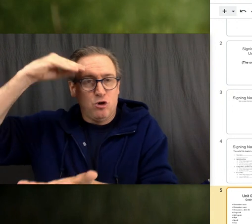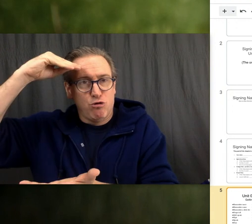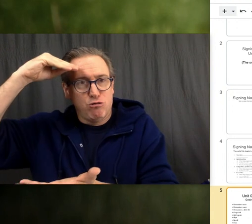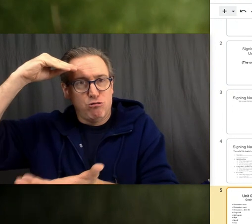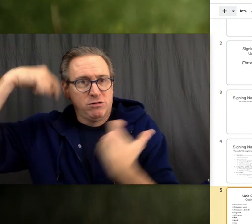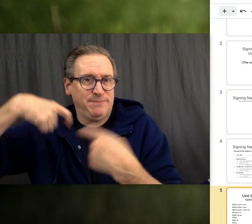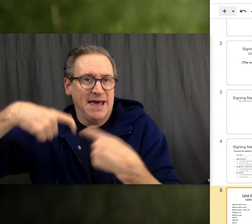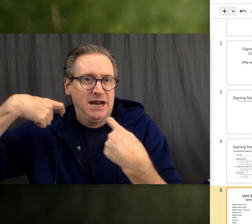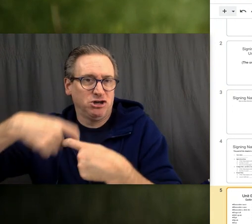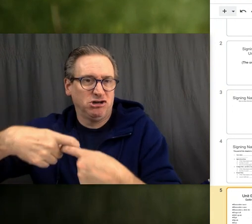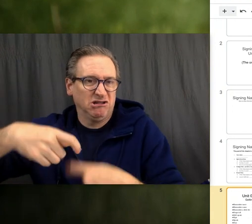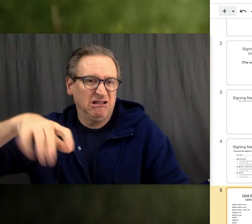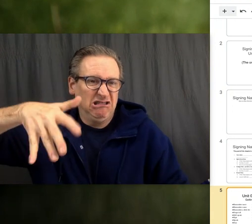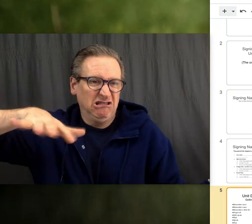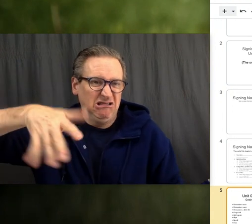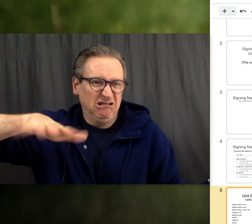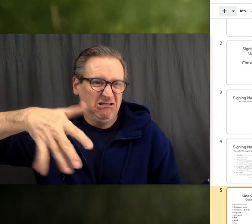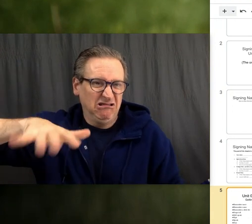I learn Spanish.